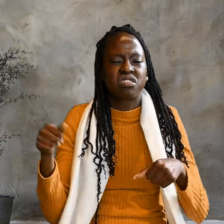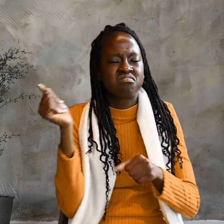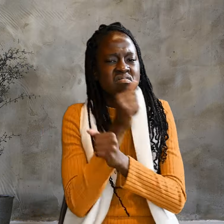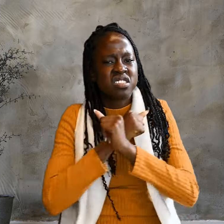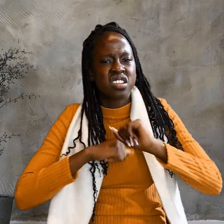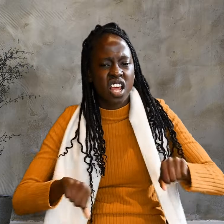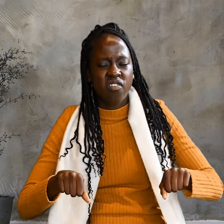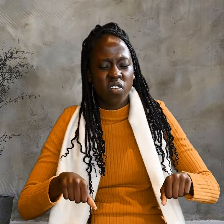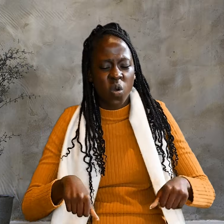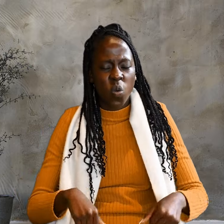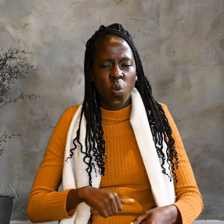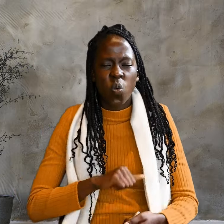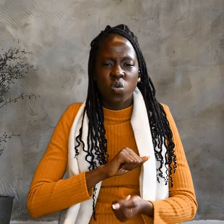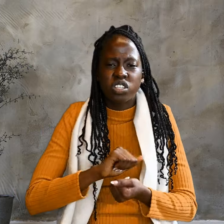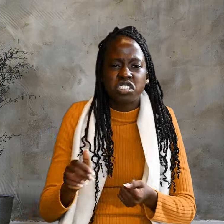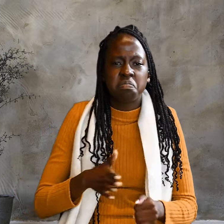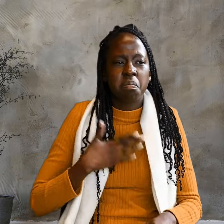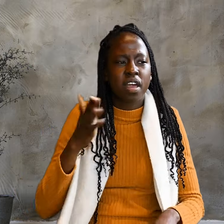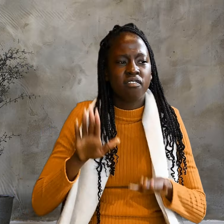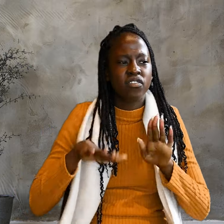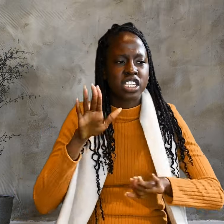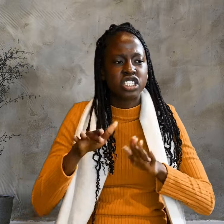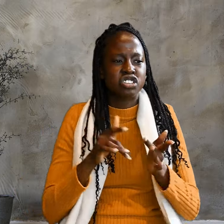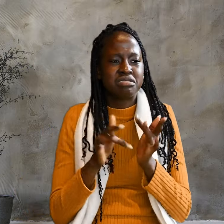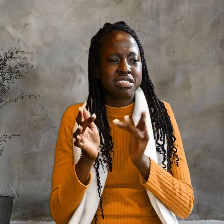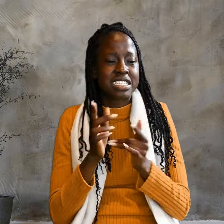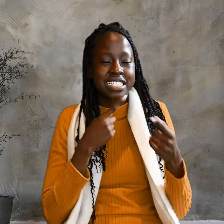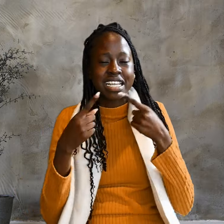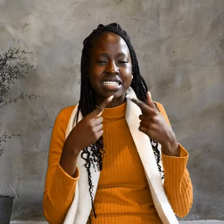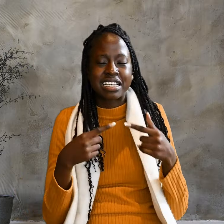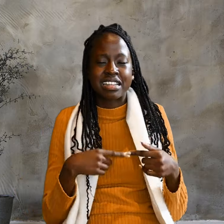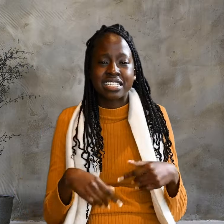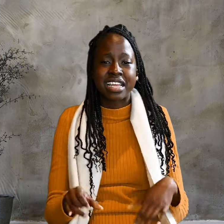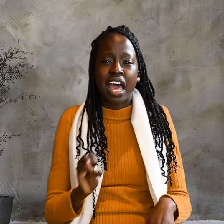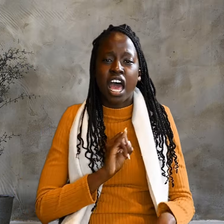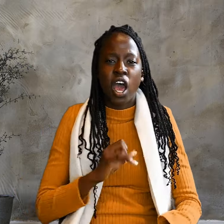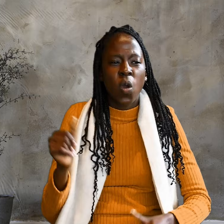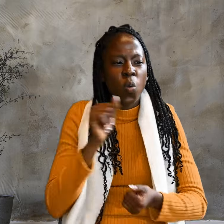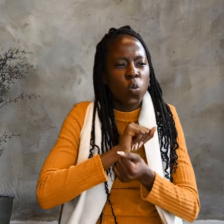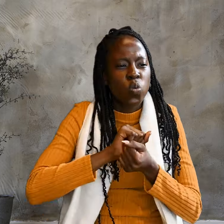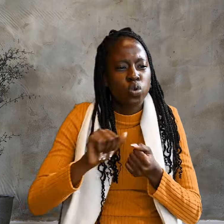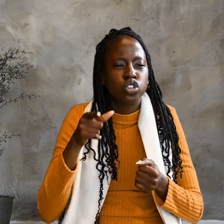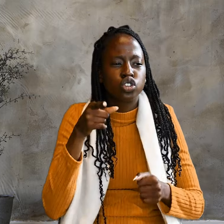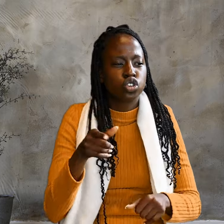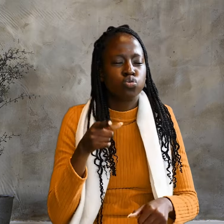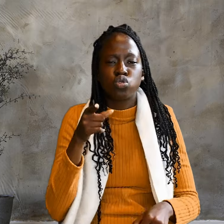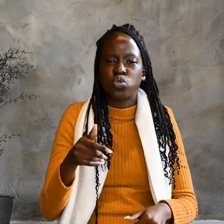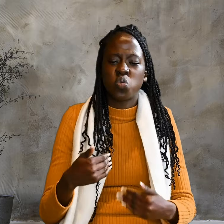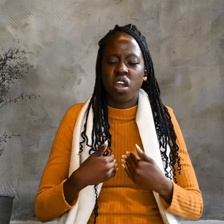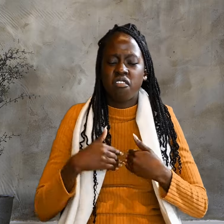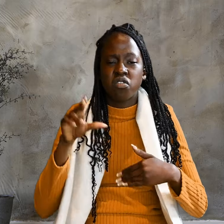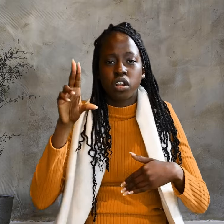feet." Jesus answered, "Unless I wash you, you have no part with me."